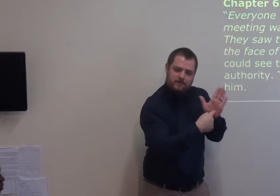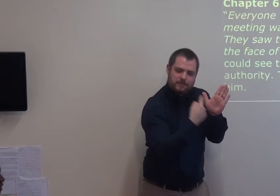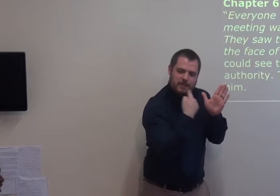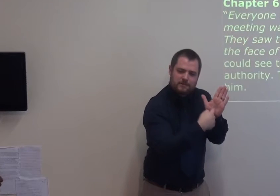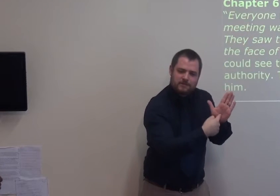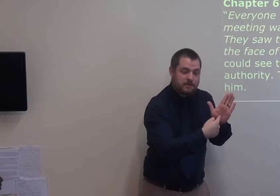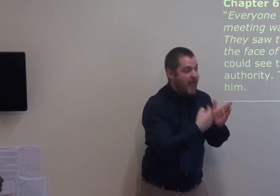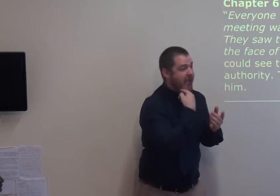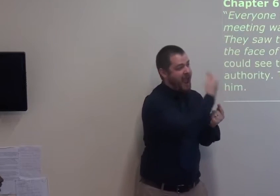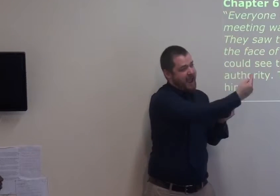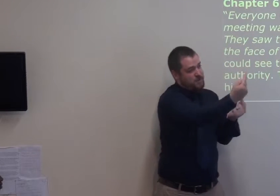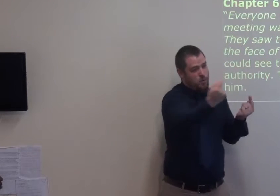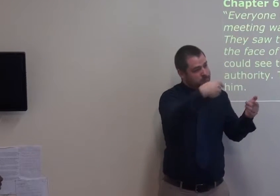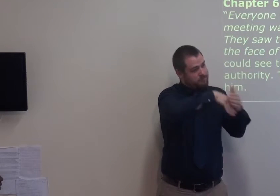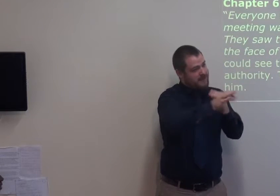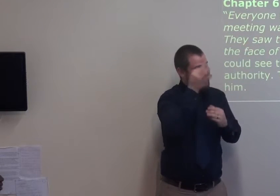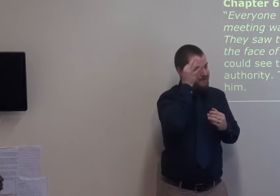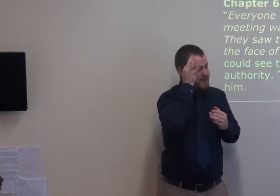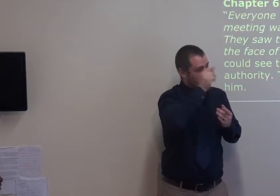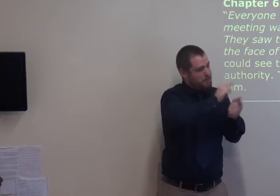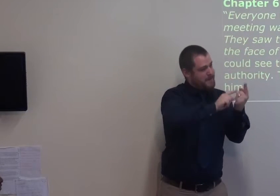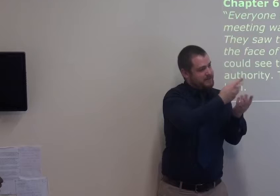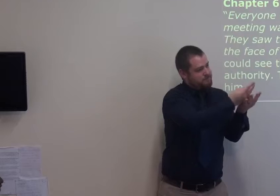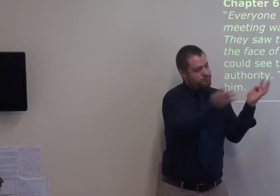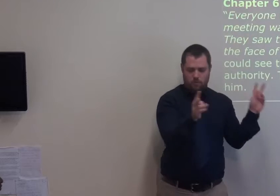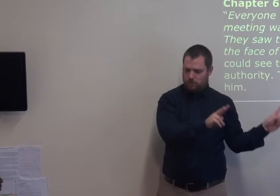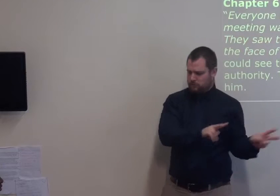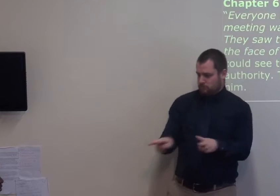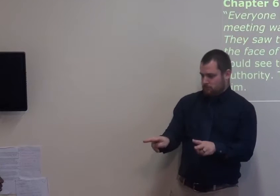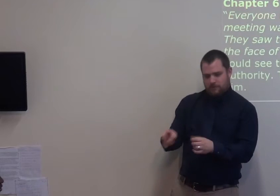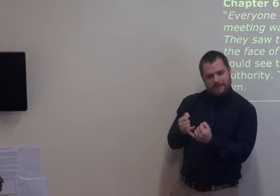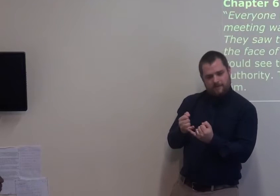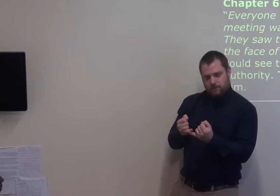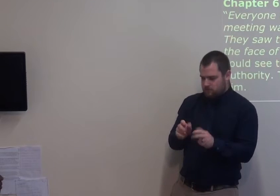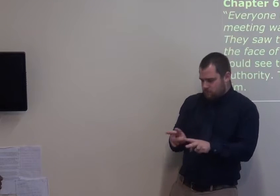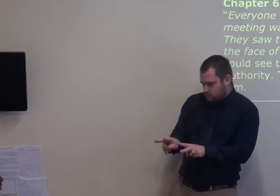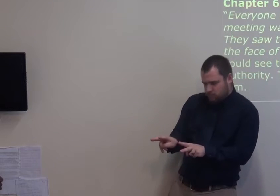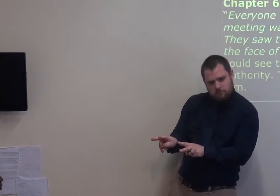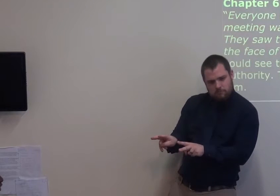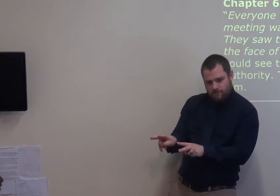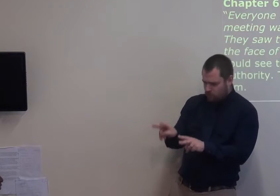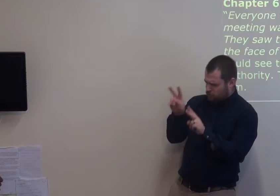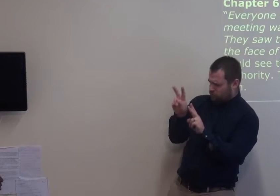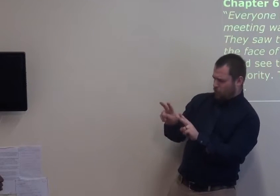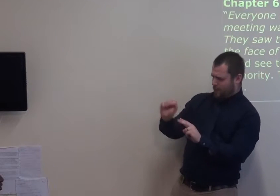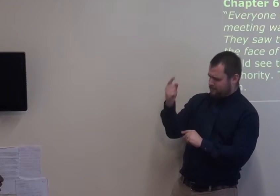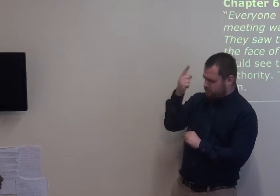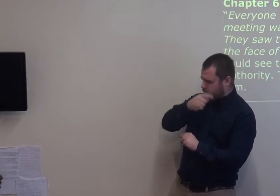Everyone there in the council meeting was staring at Stephen. They saw that his face looked like the face